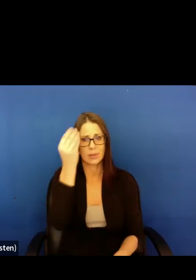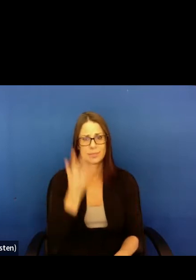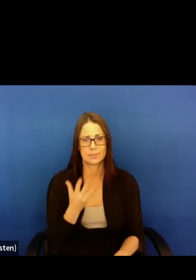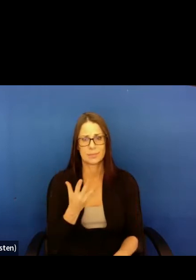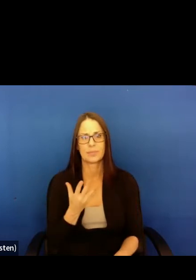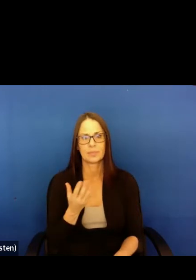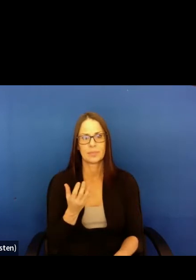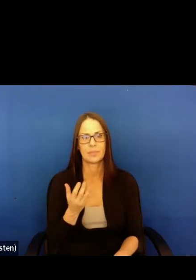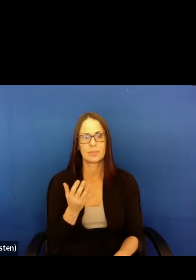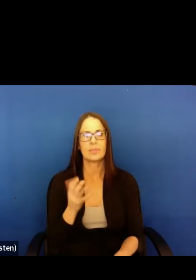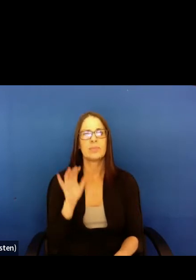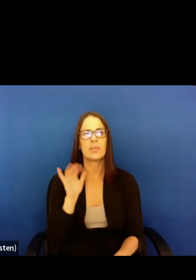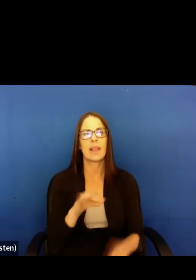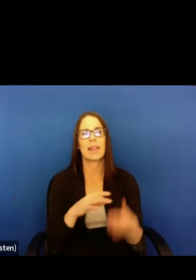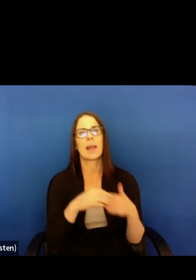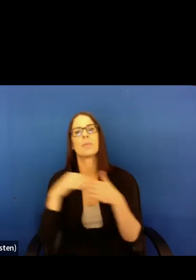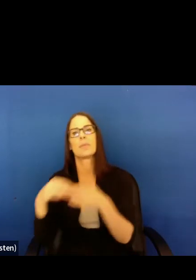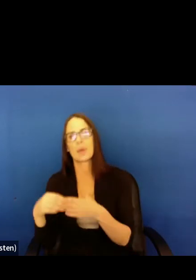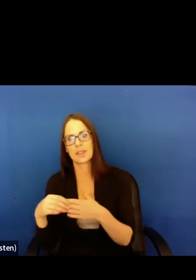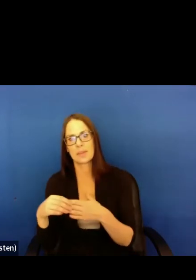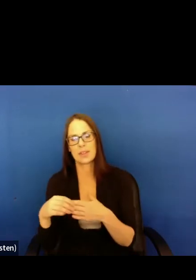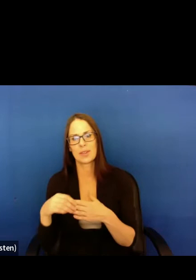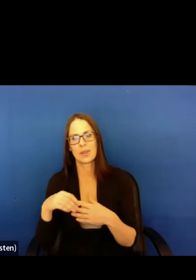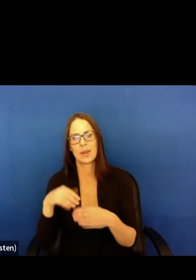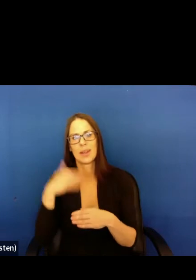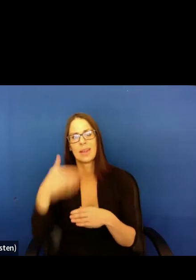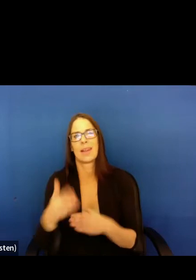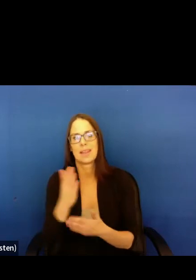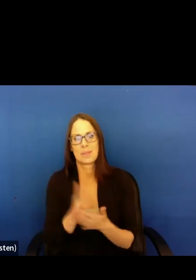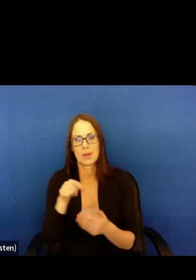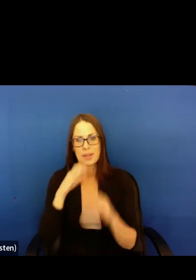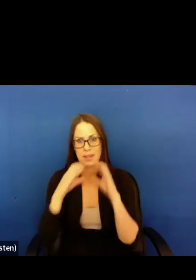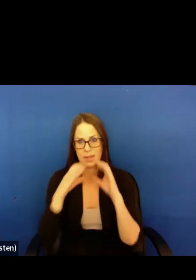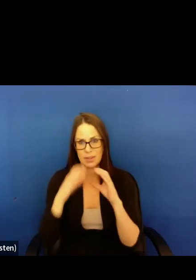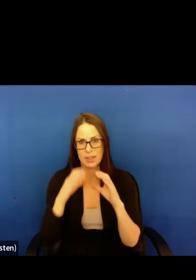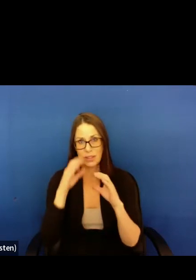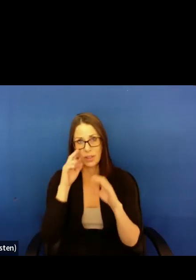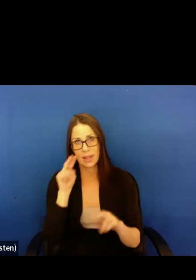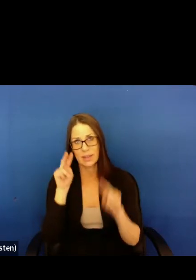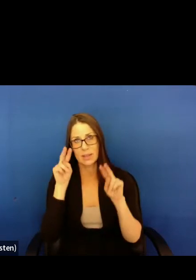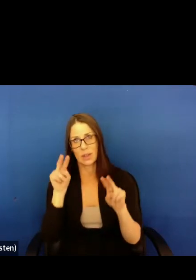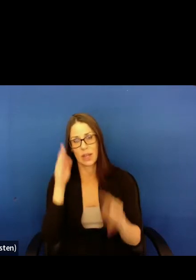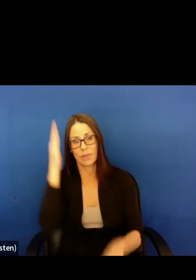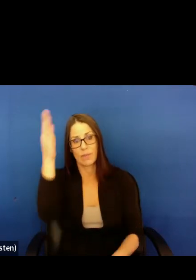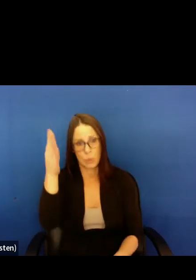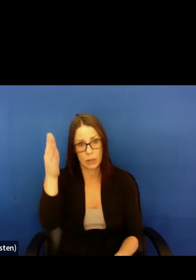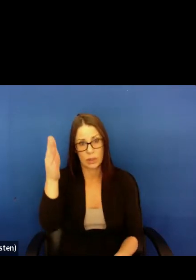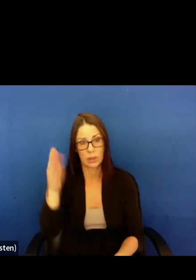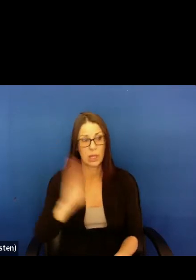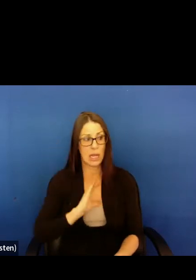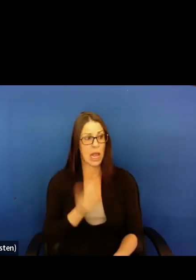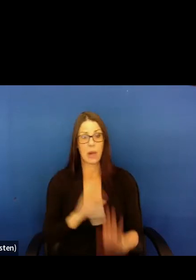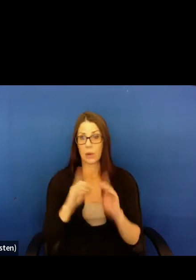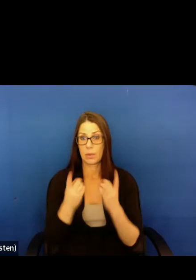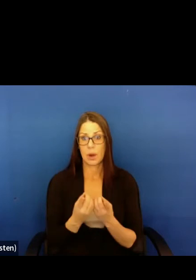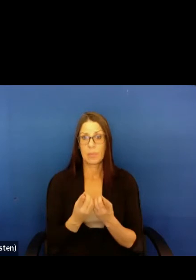sort of, looking forward part of this conversation, which is, I think generally our department, as well as other departments, want